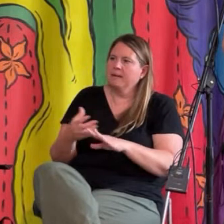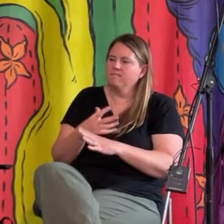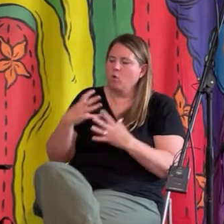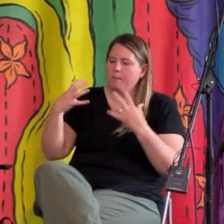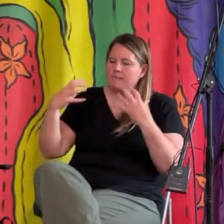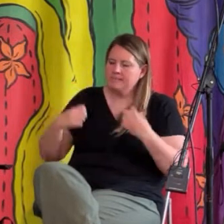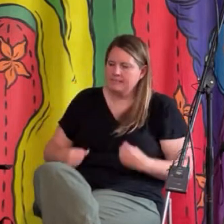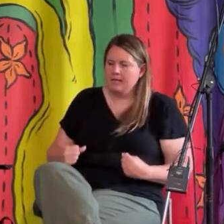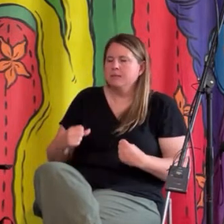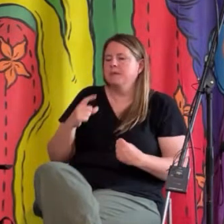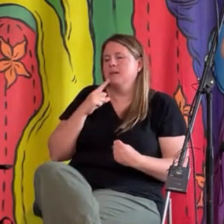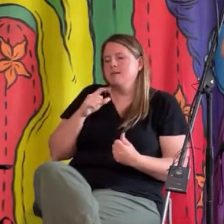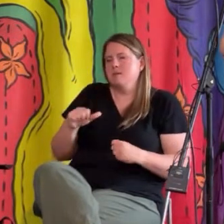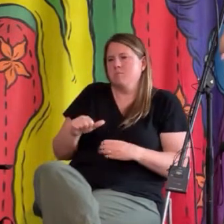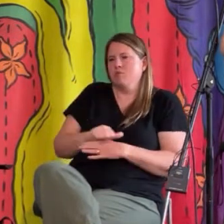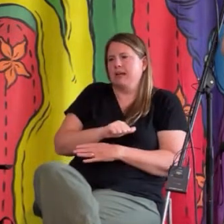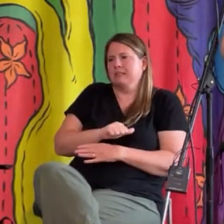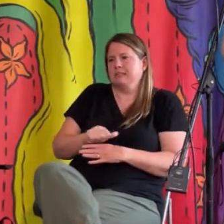opened.